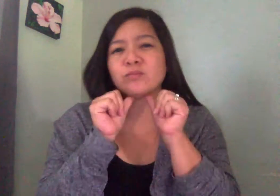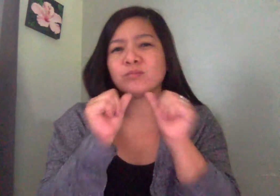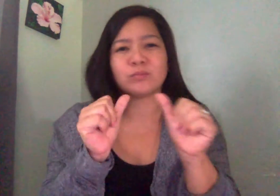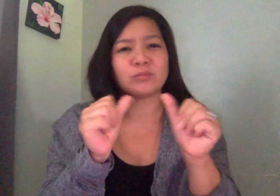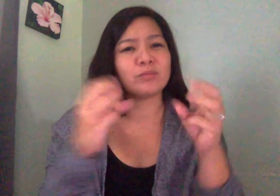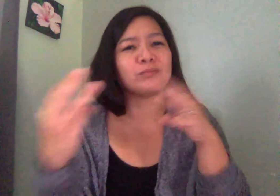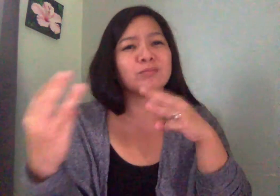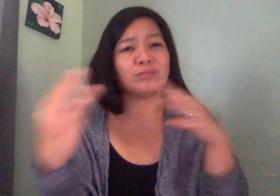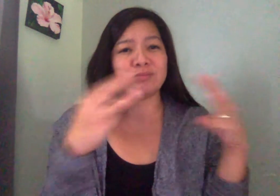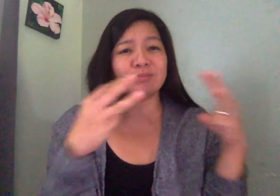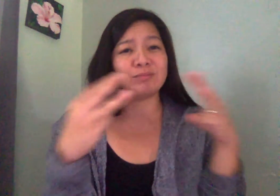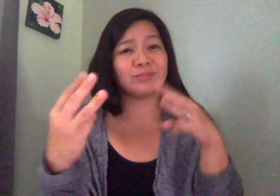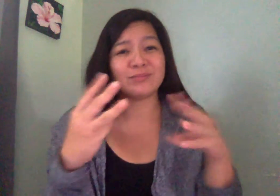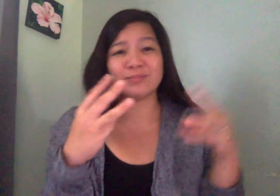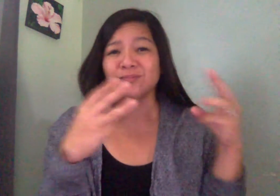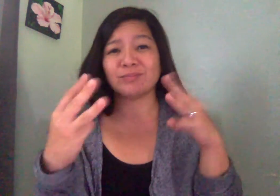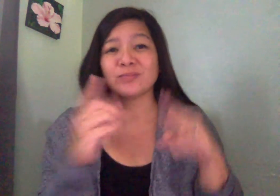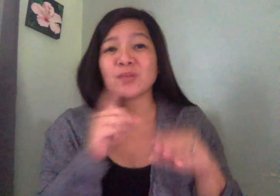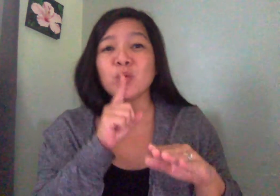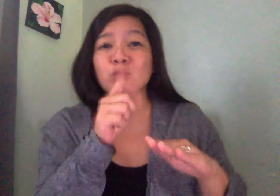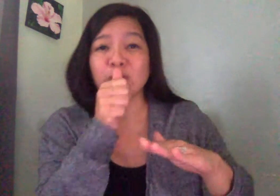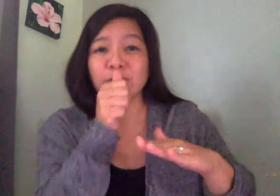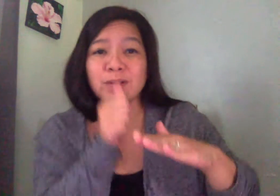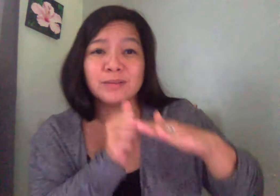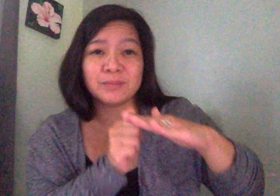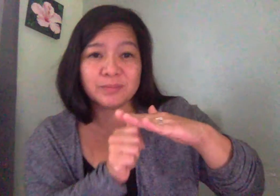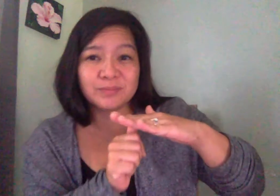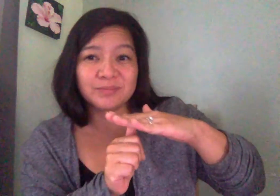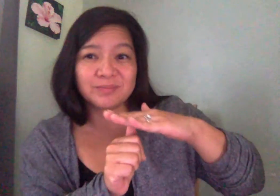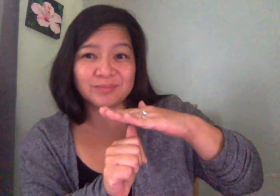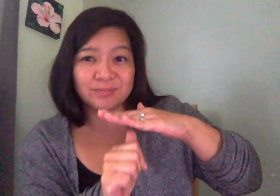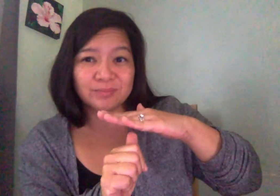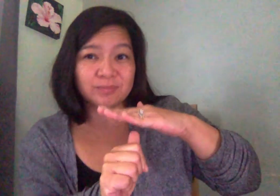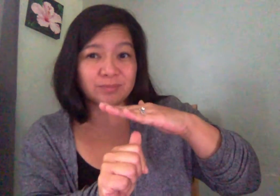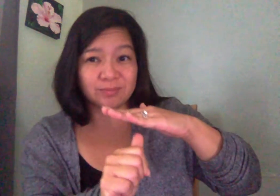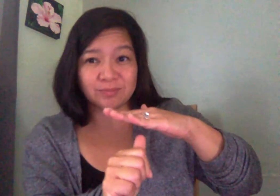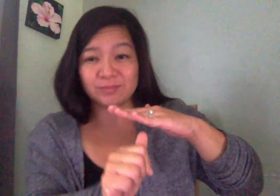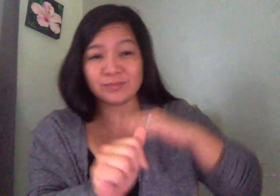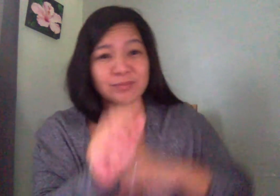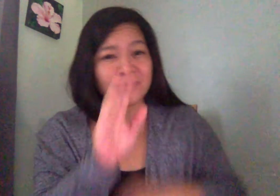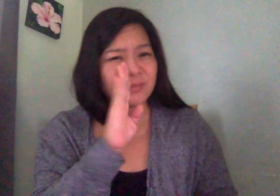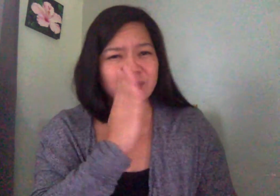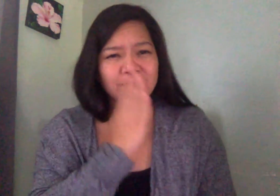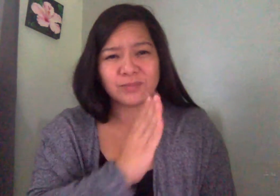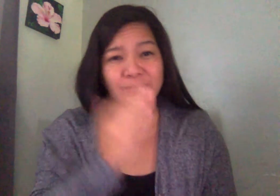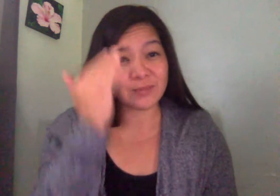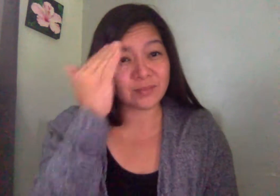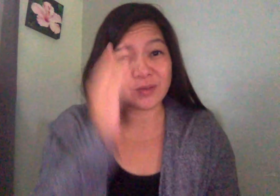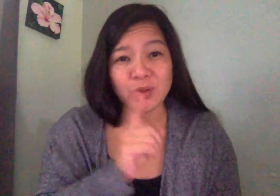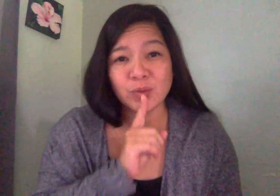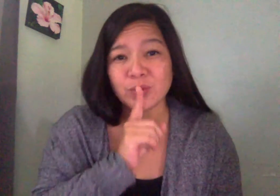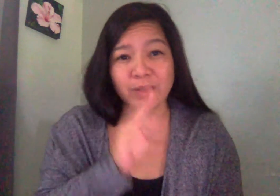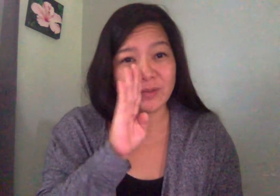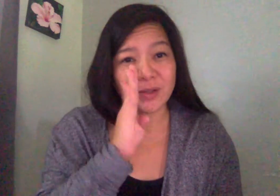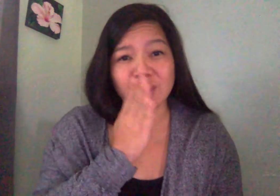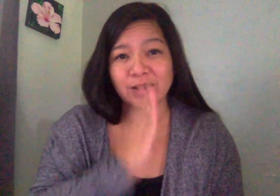A war's going on, but the reason's undercover. The truth is kept secret, it's swept under the rug. If you never know truth, then you never know love. What's the